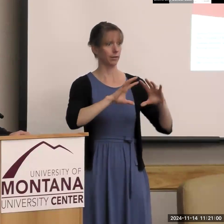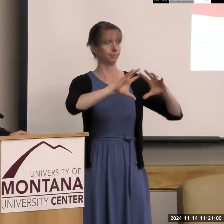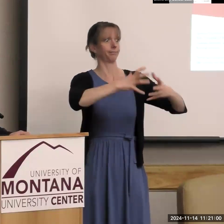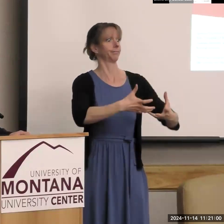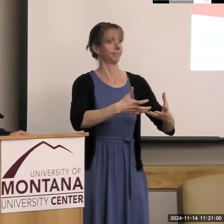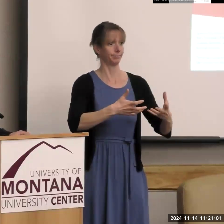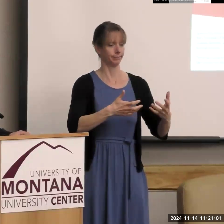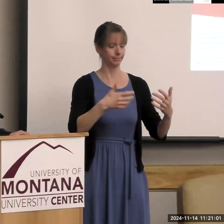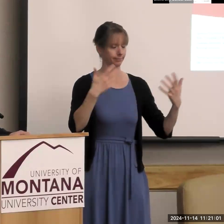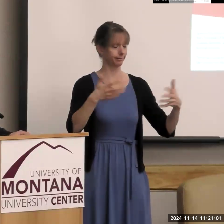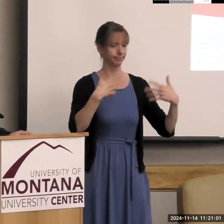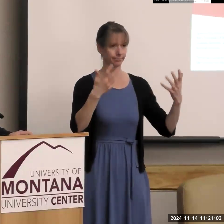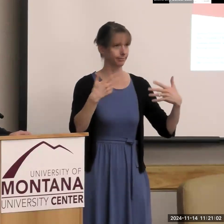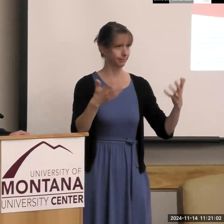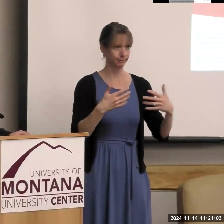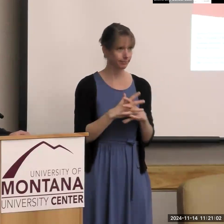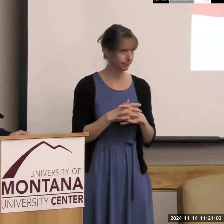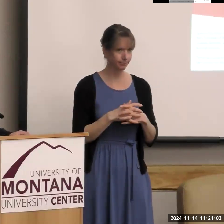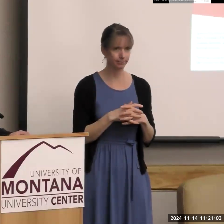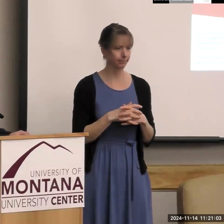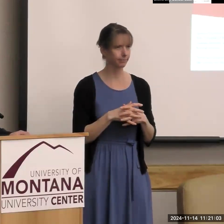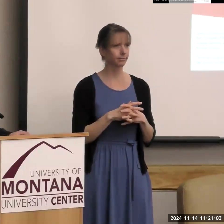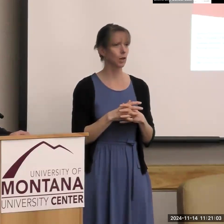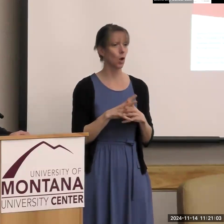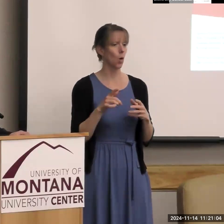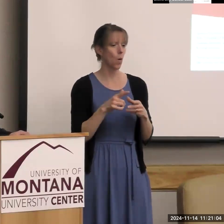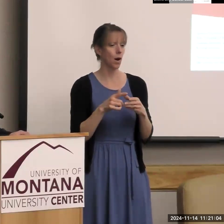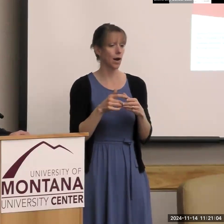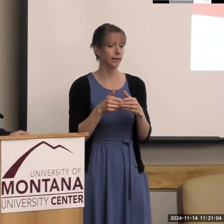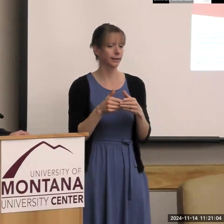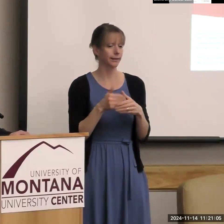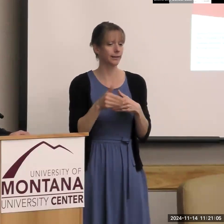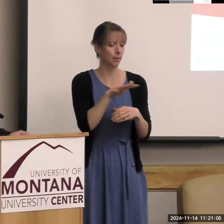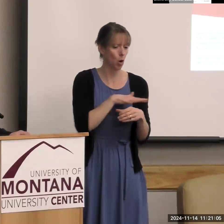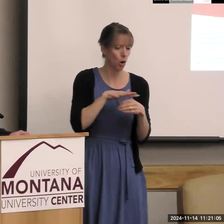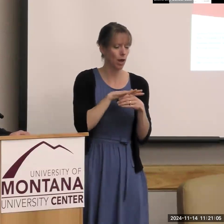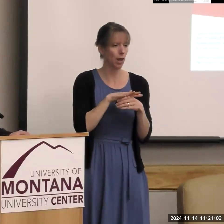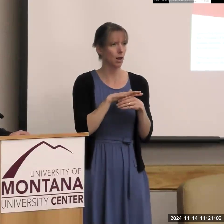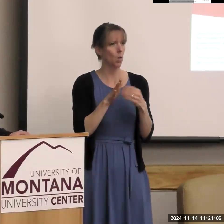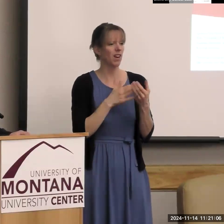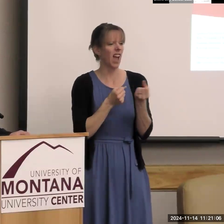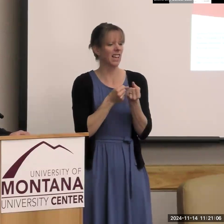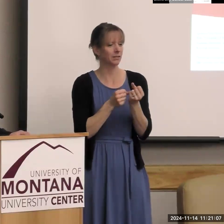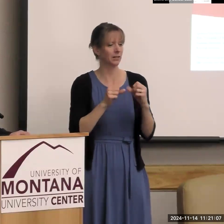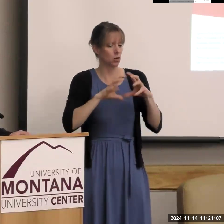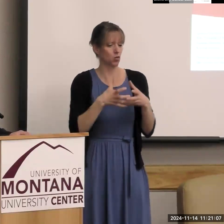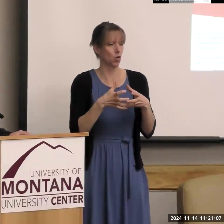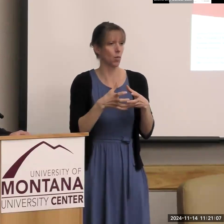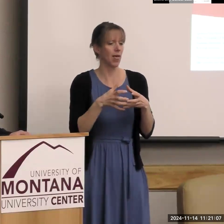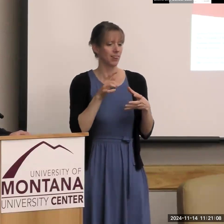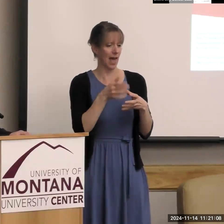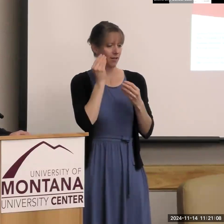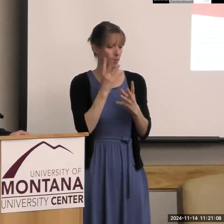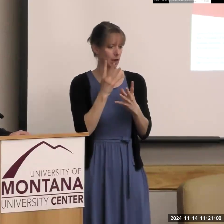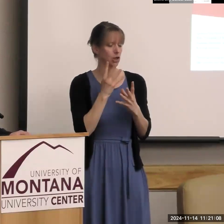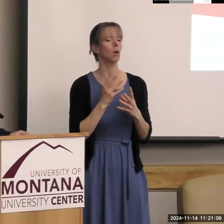whatever, you know, neighborhood advocacy body will have data then that they can use, that they can